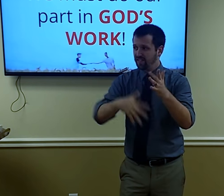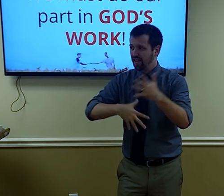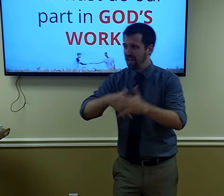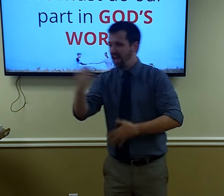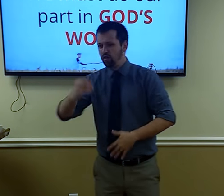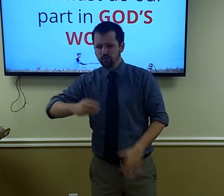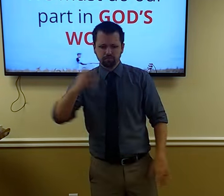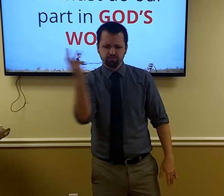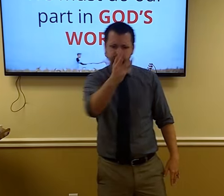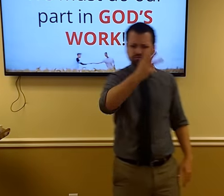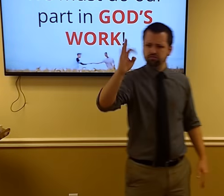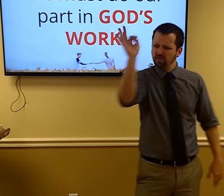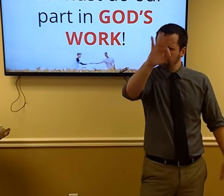Jesus, out.